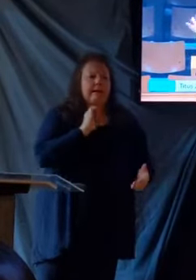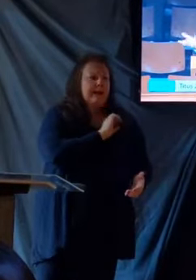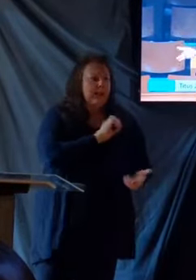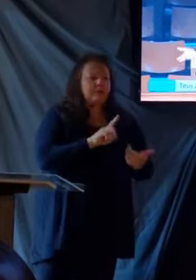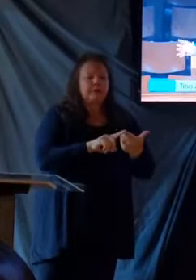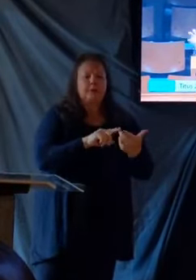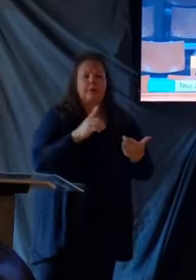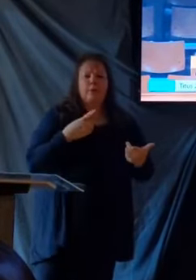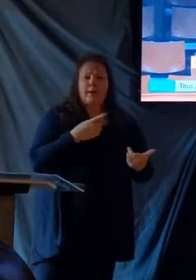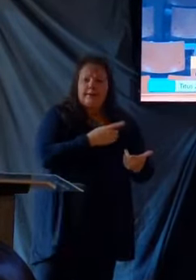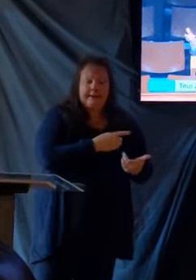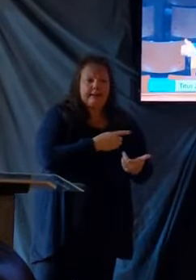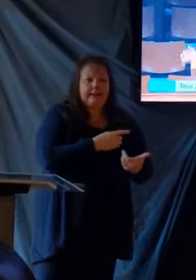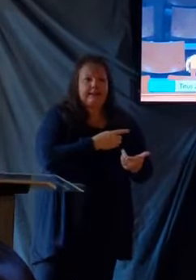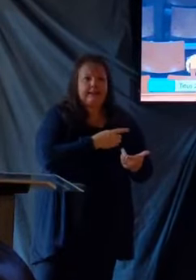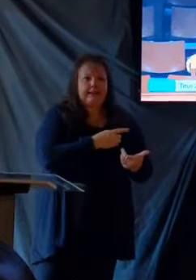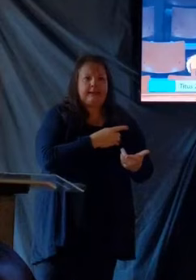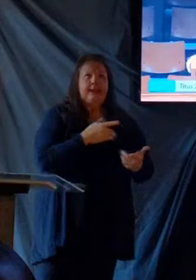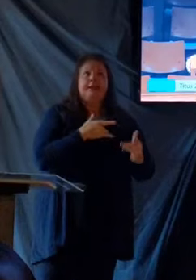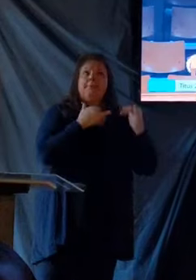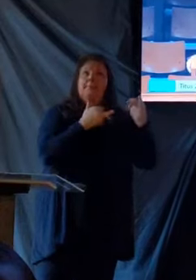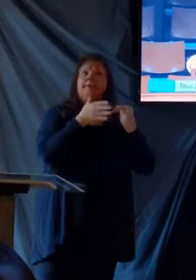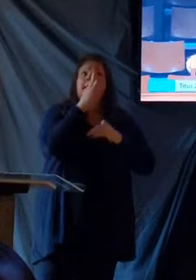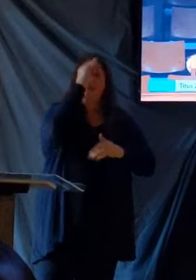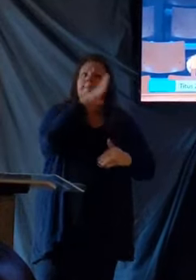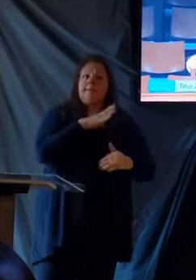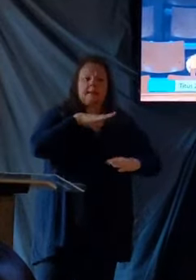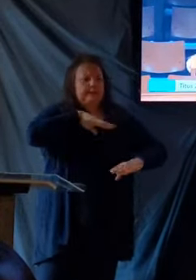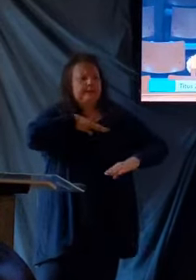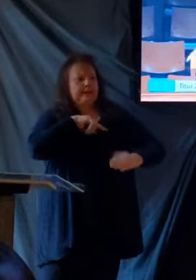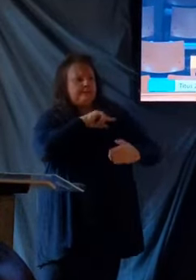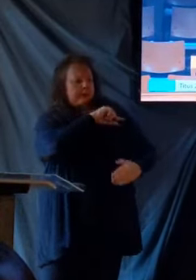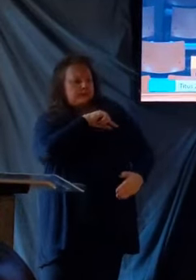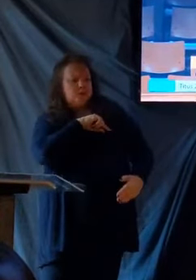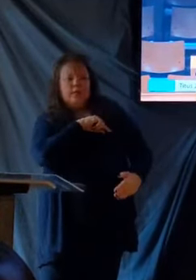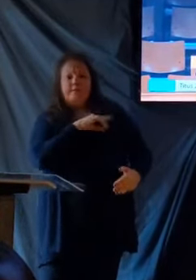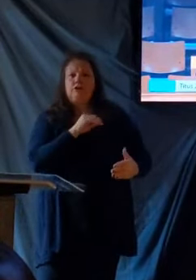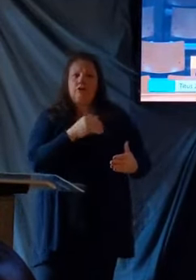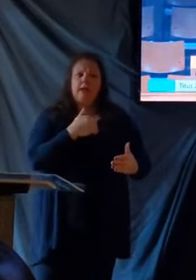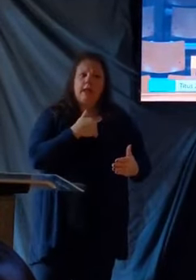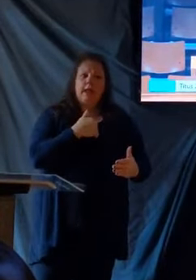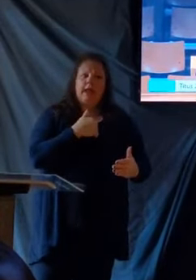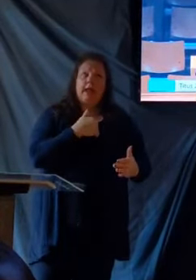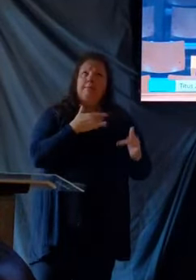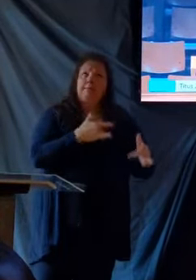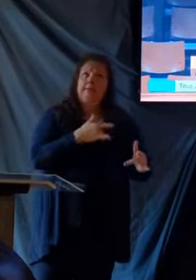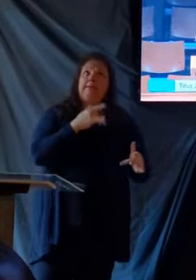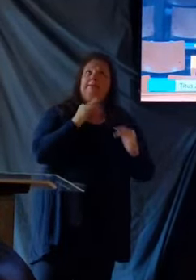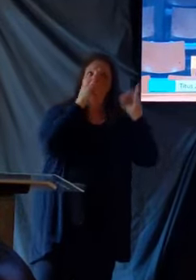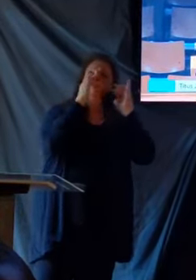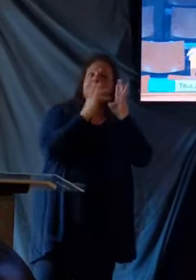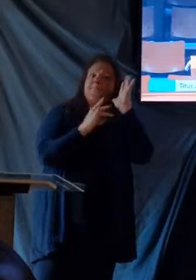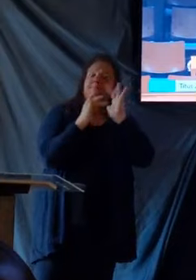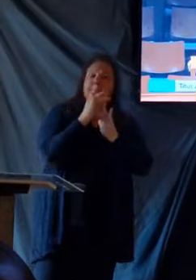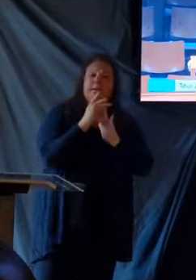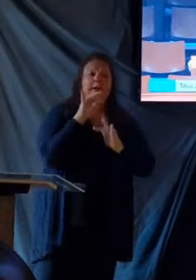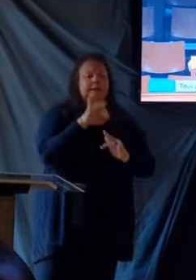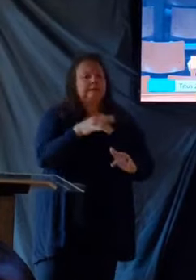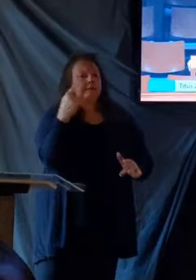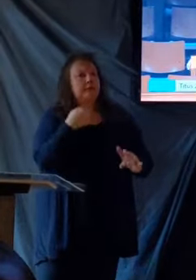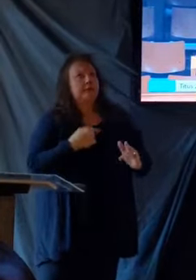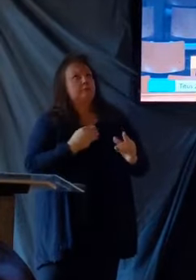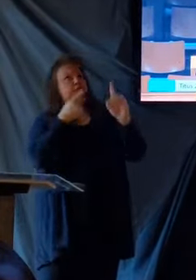officially or a deacon officially in our church, but still meet the qualifications and have the qualities of godly men. So that's something